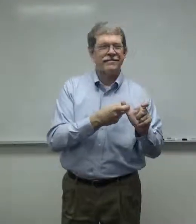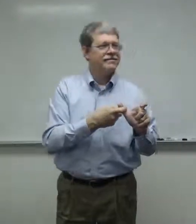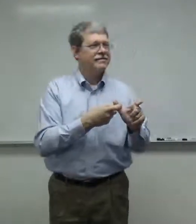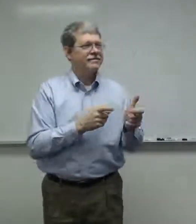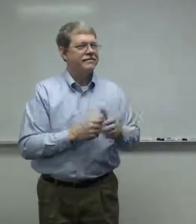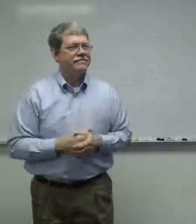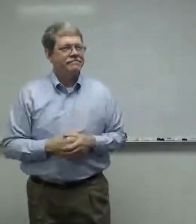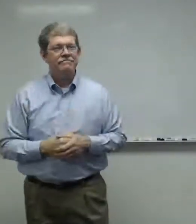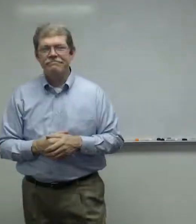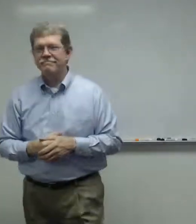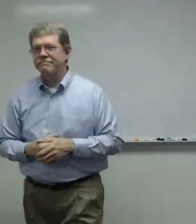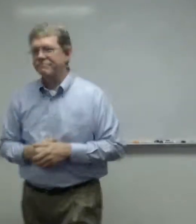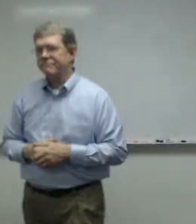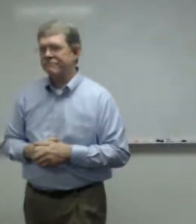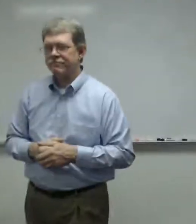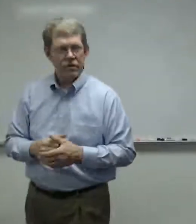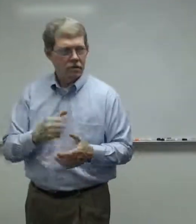Run and ride.